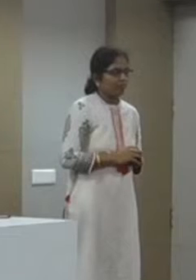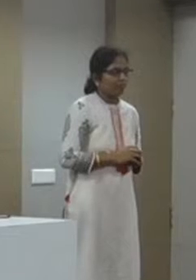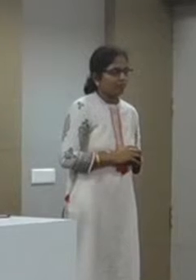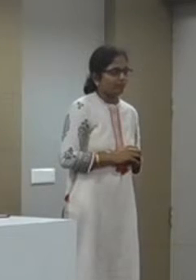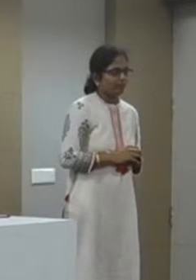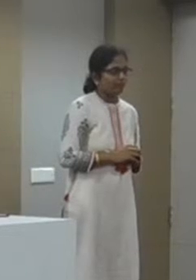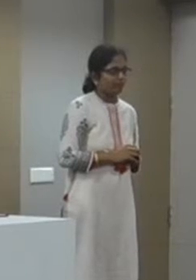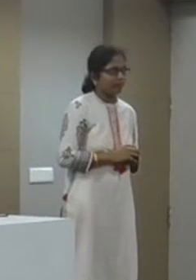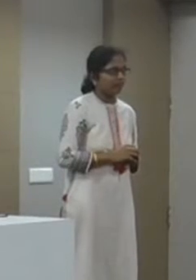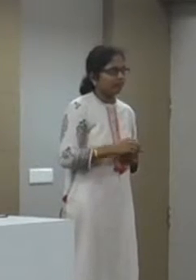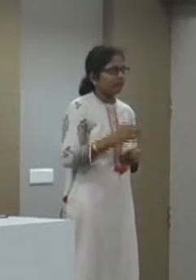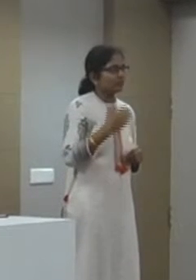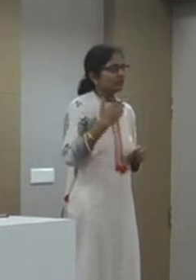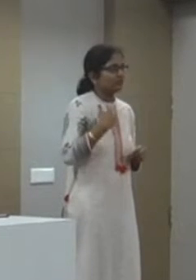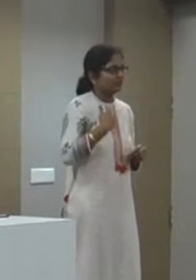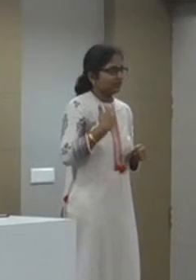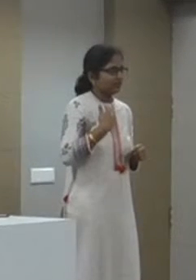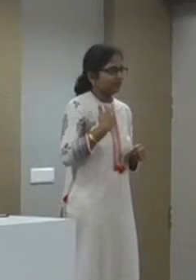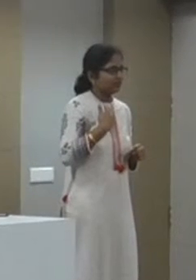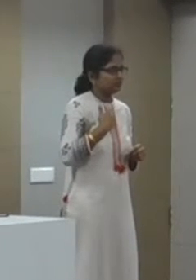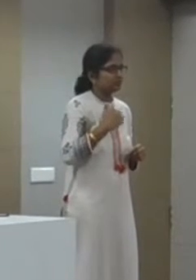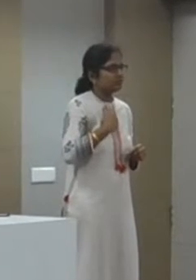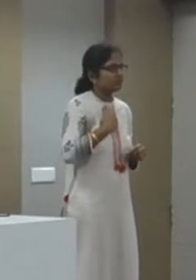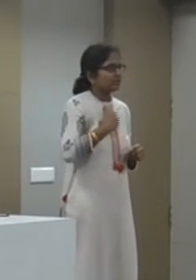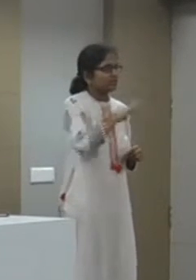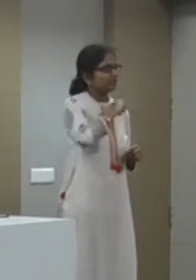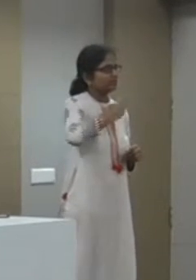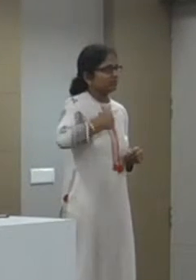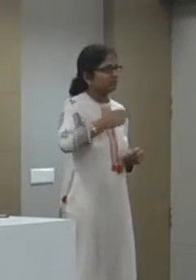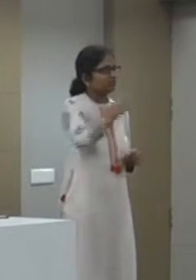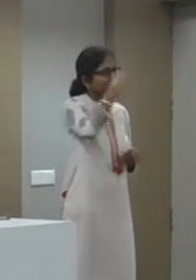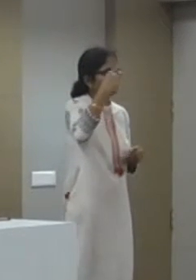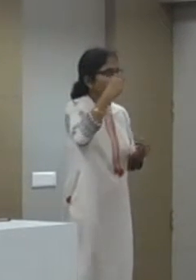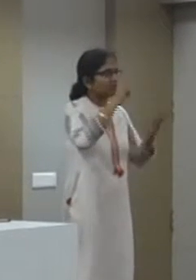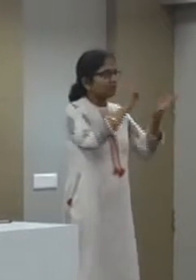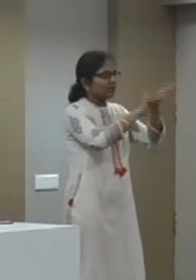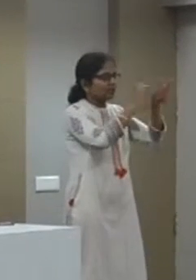Srimati Manasvi Desai, who is the sign language interpreter.